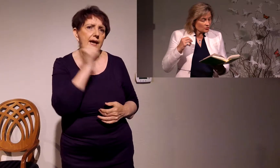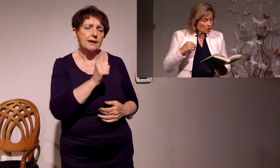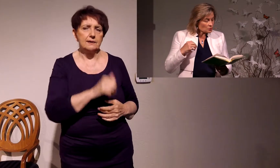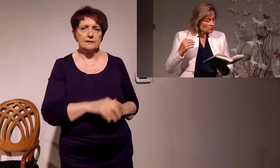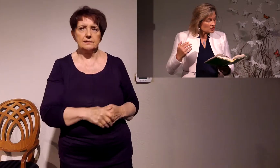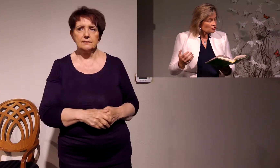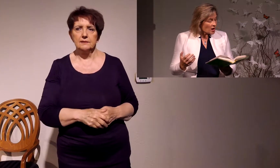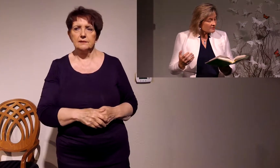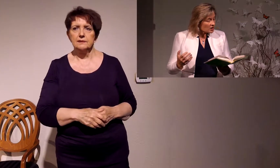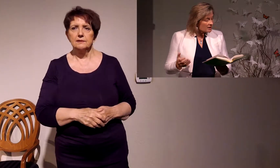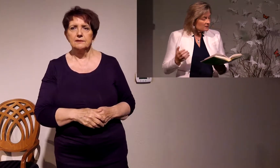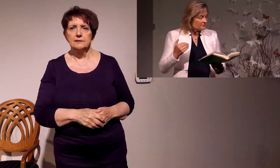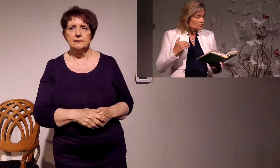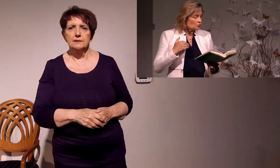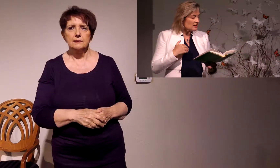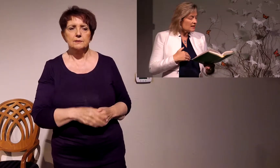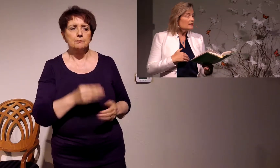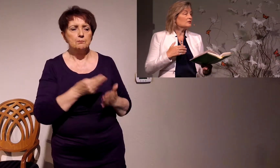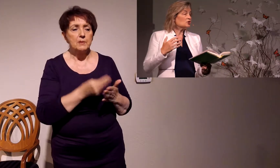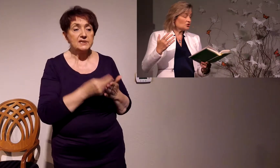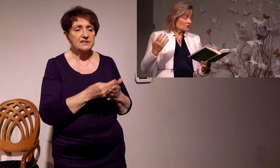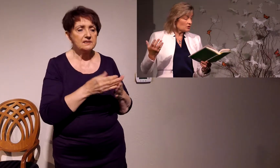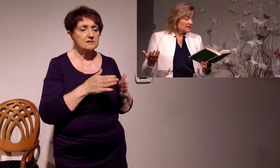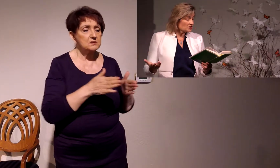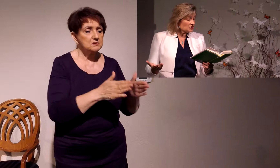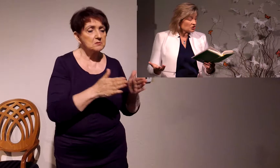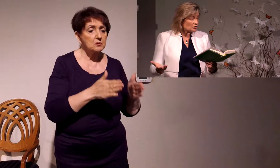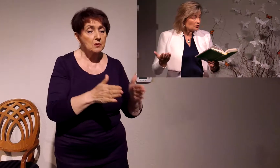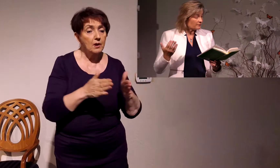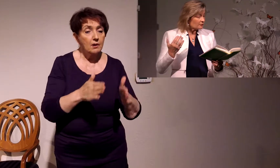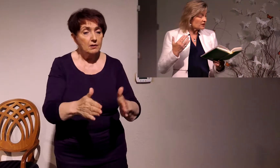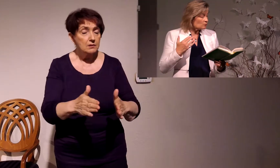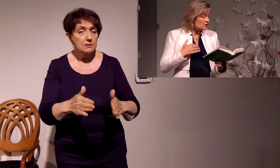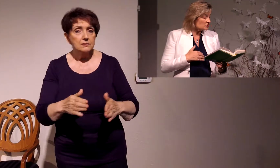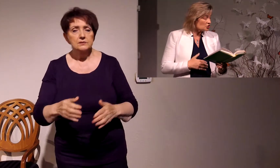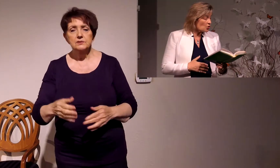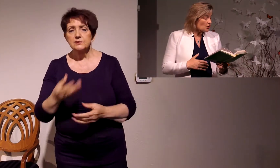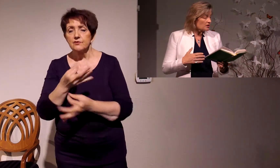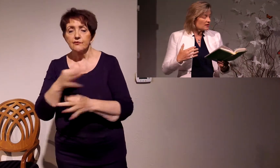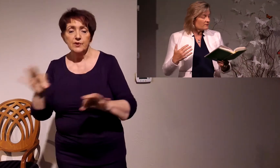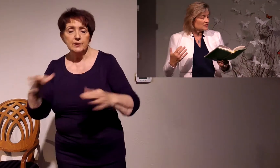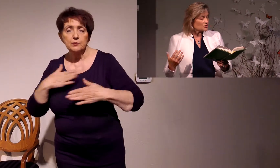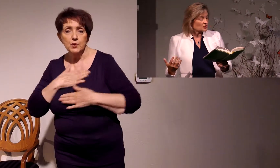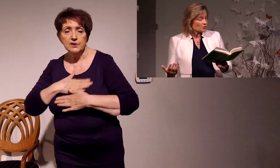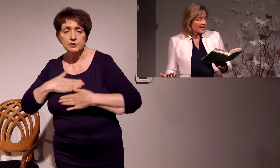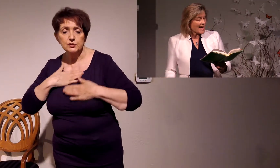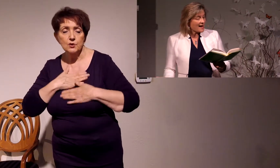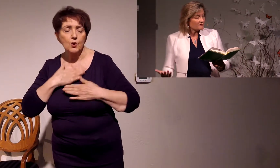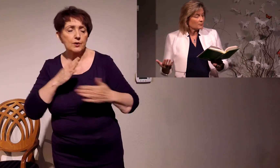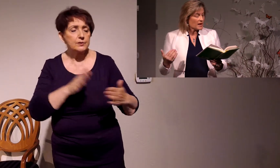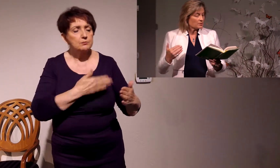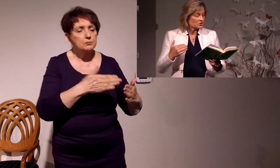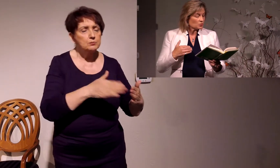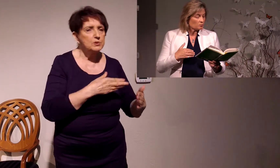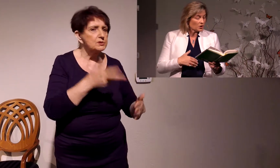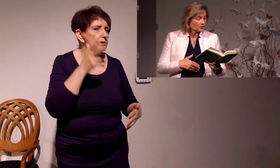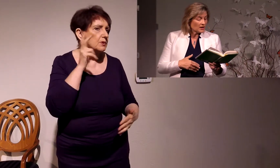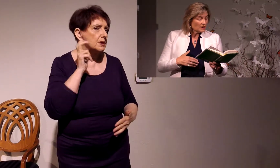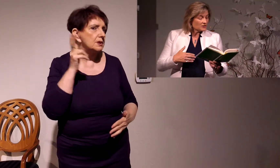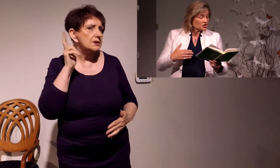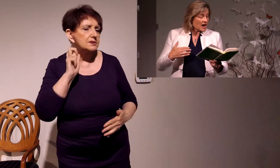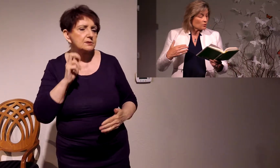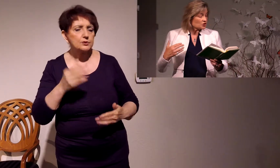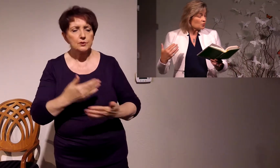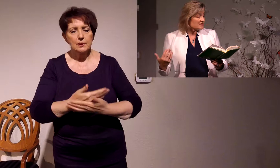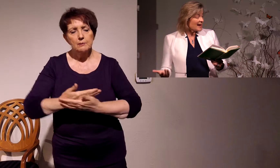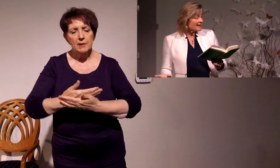Money's in the roads we drive on, the food we eat, the music we listen to, the freedom we enjoy, the adventures we have, the babies we birth,